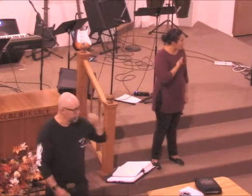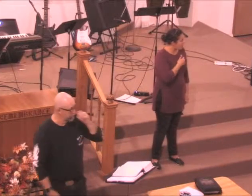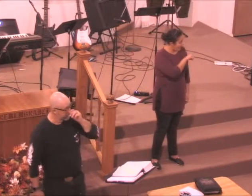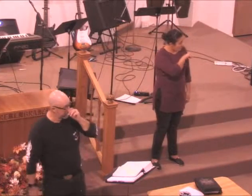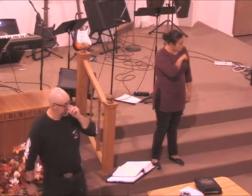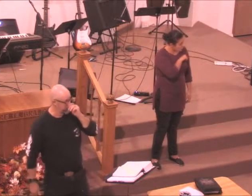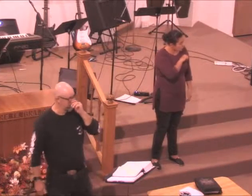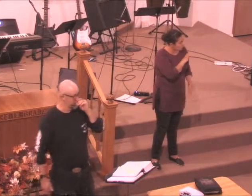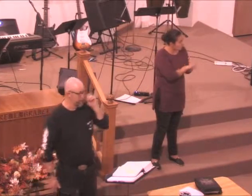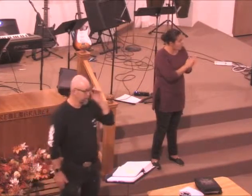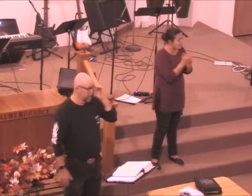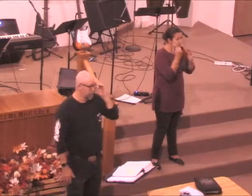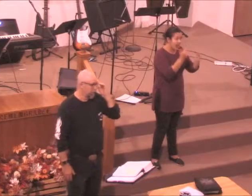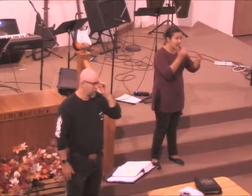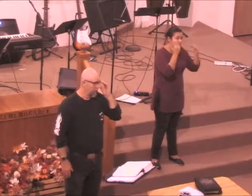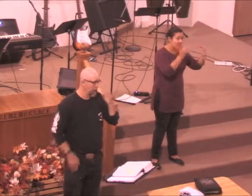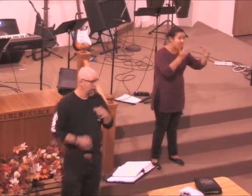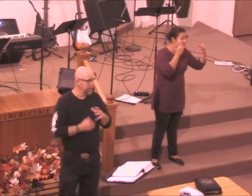mode,